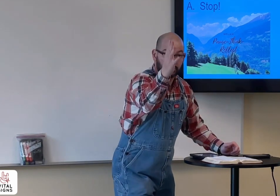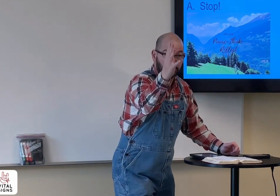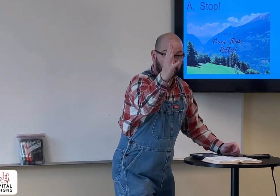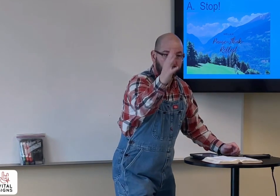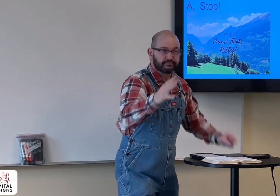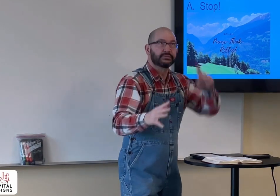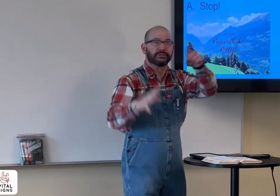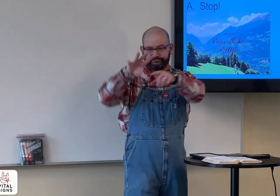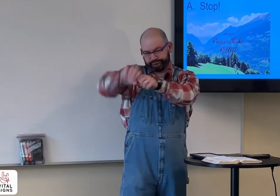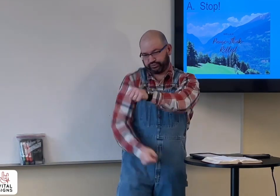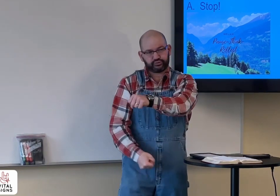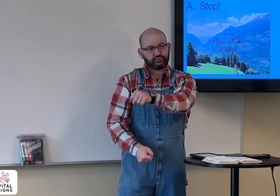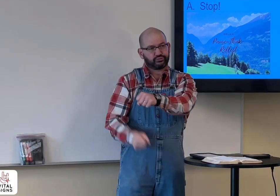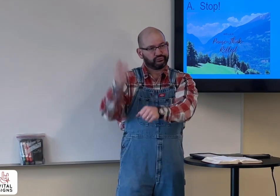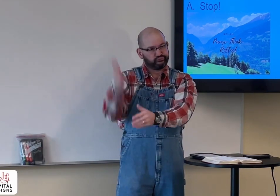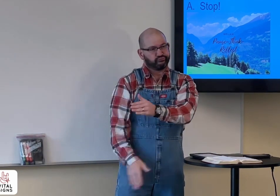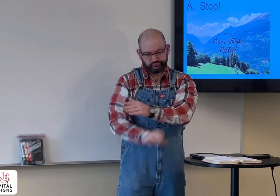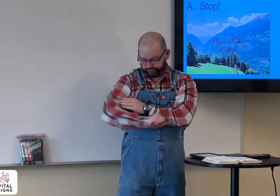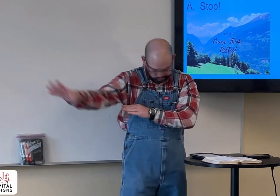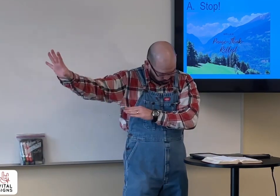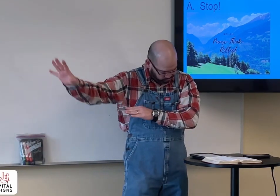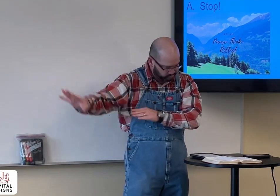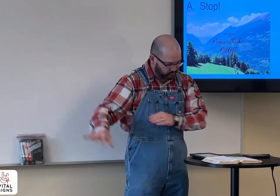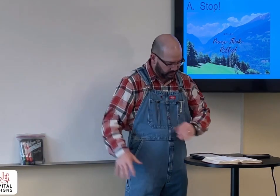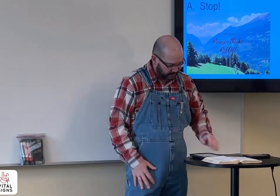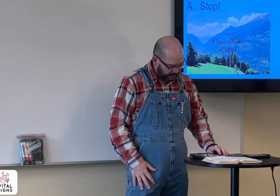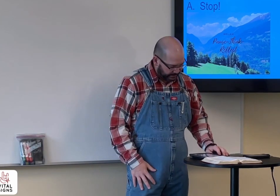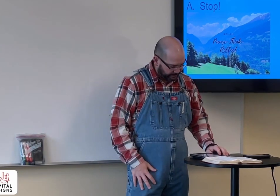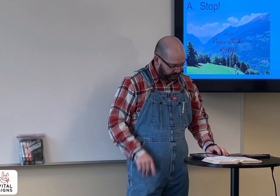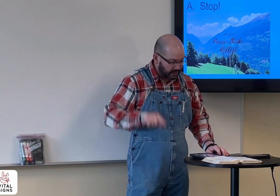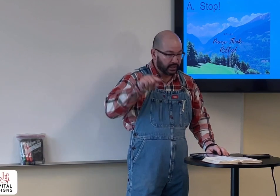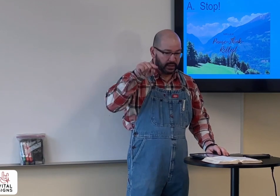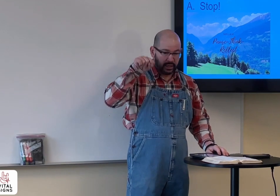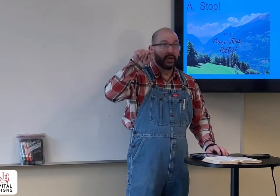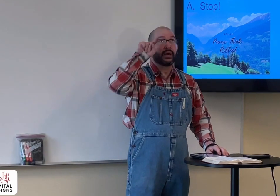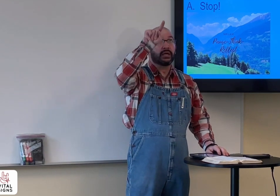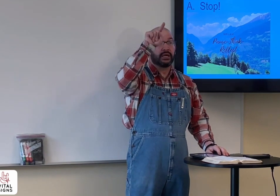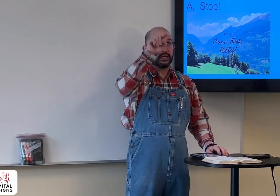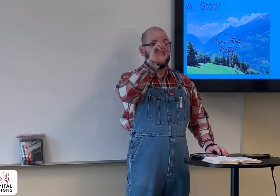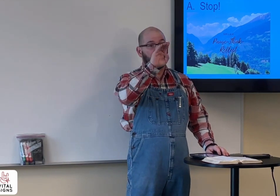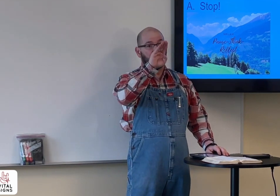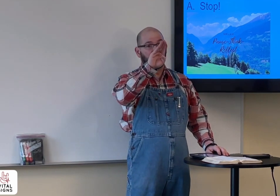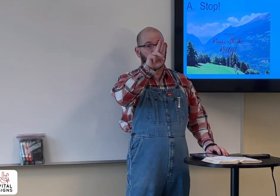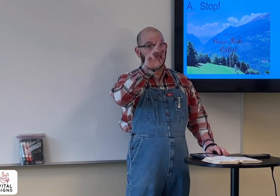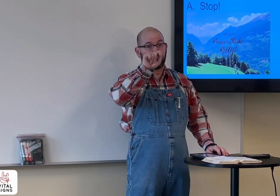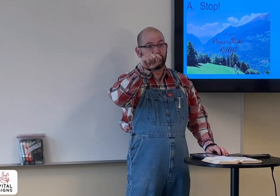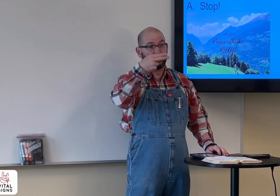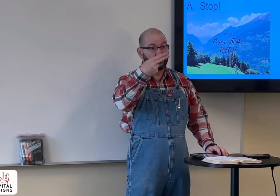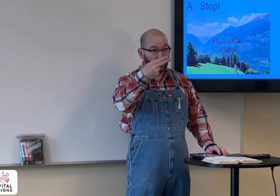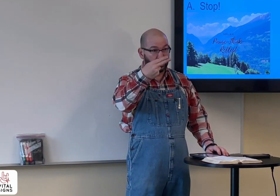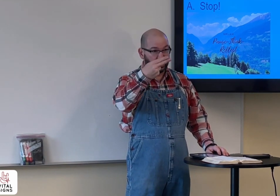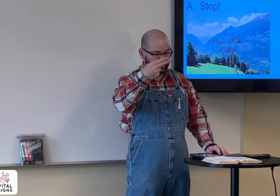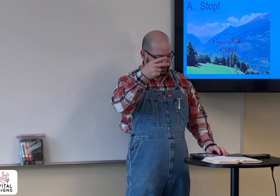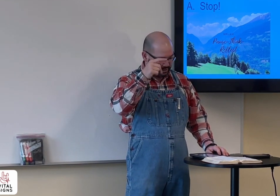You know, somebody will have a spear and God will say, no, I'm going to destroy that spear. Burneth